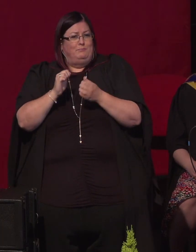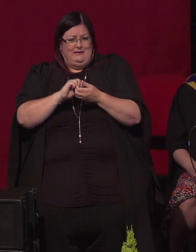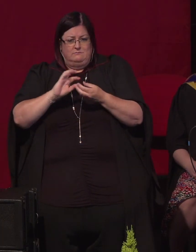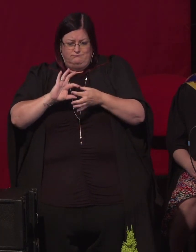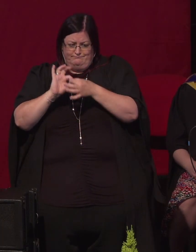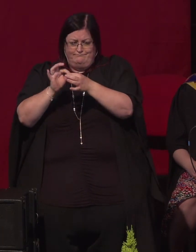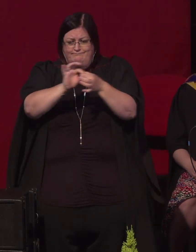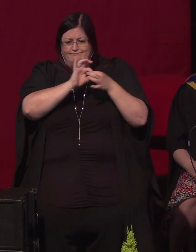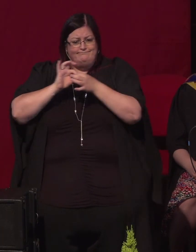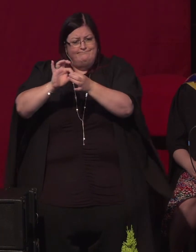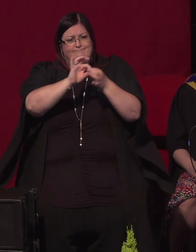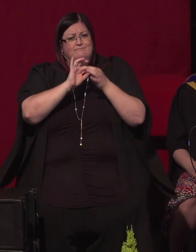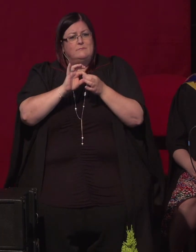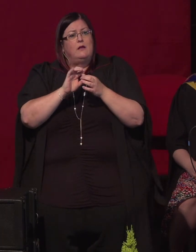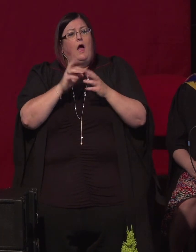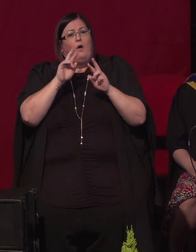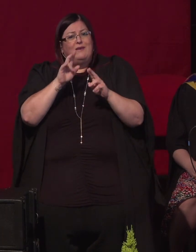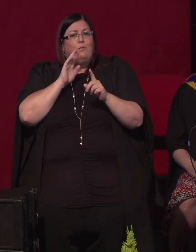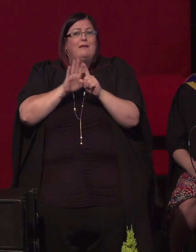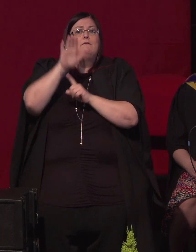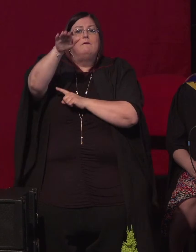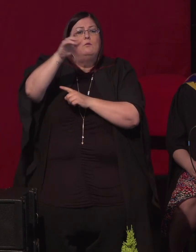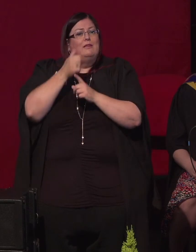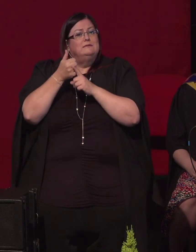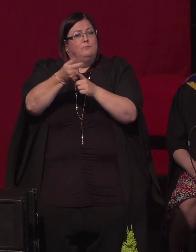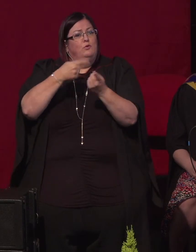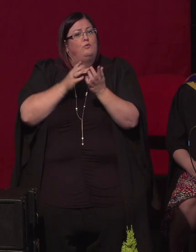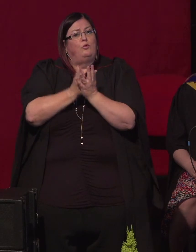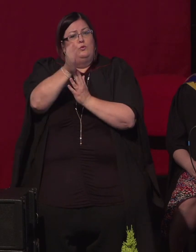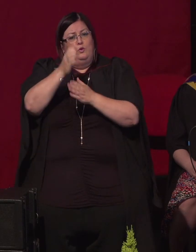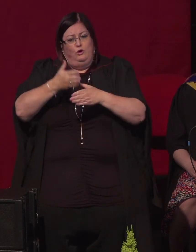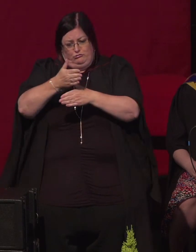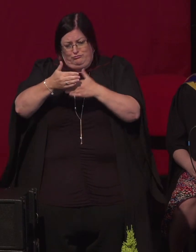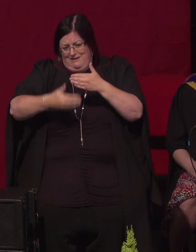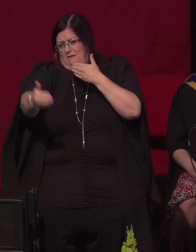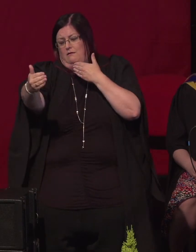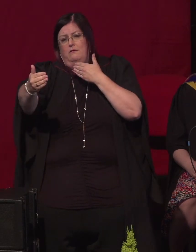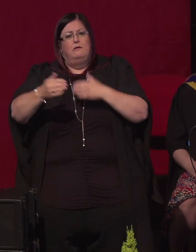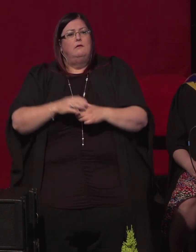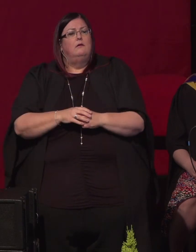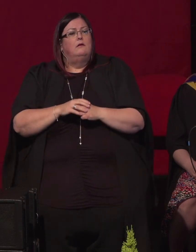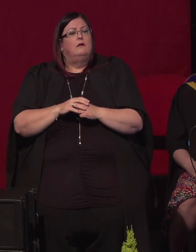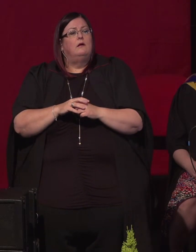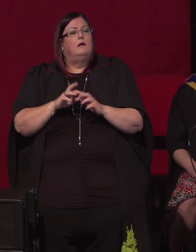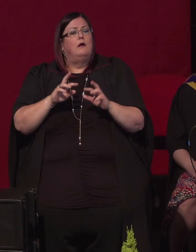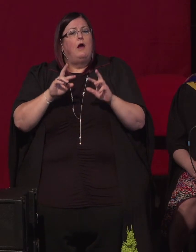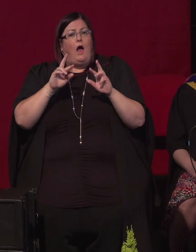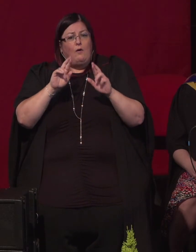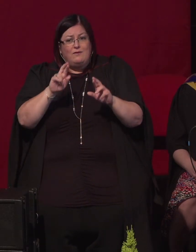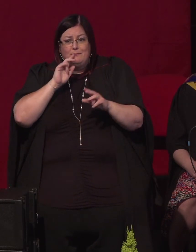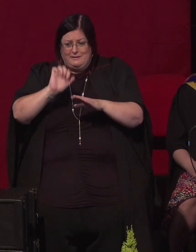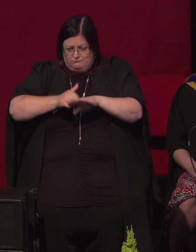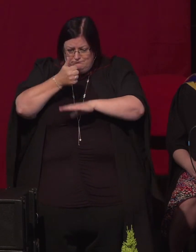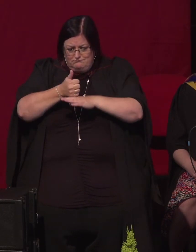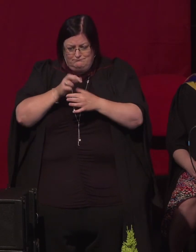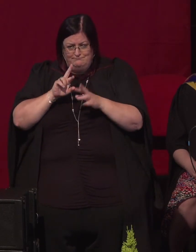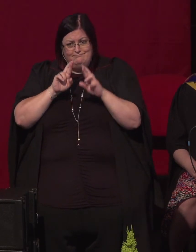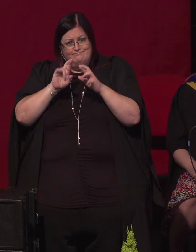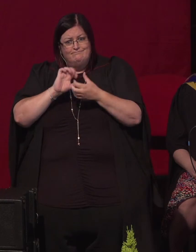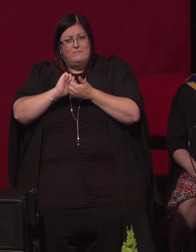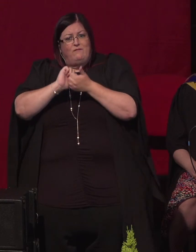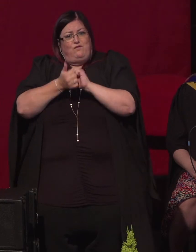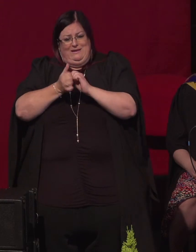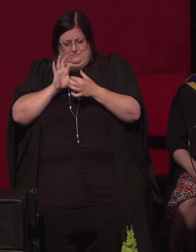which we hope will support you in your life and your career. You will also hopefully have made friendships that last a